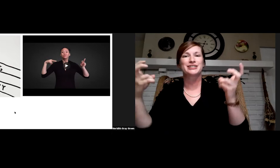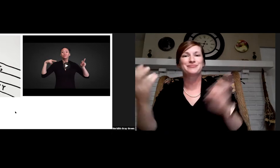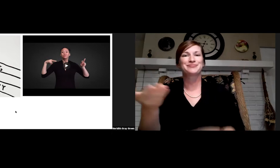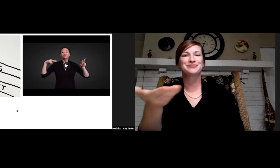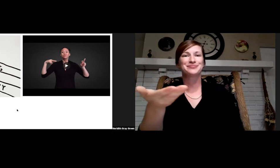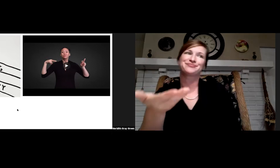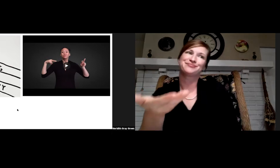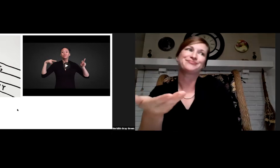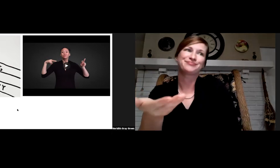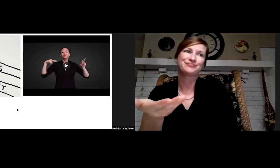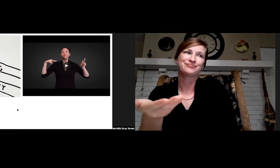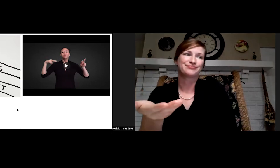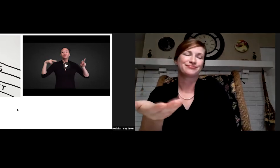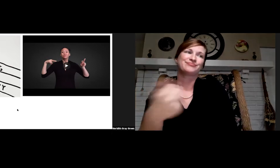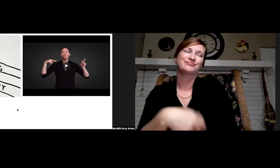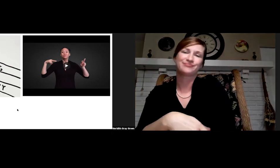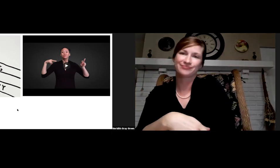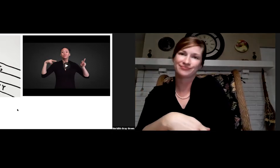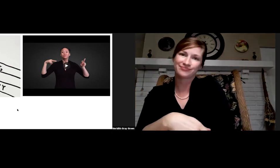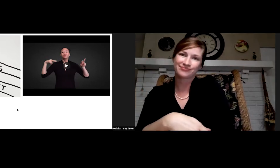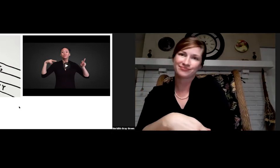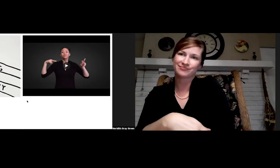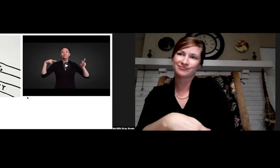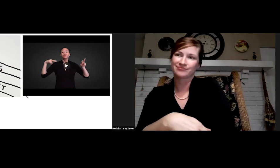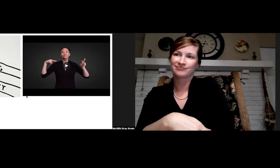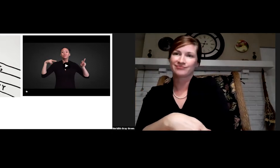Here's a quote from a deaf storyteller on this subject.